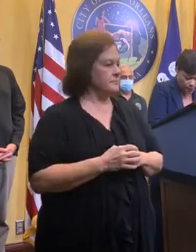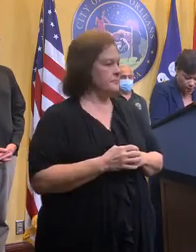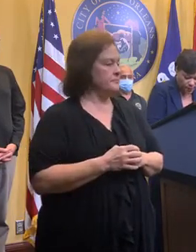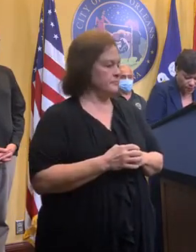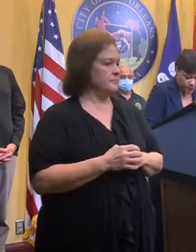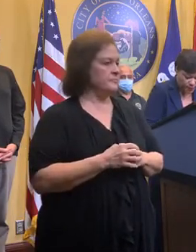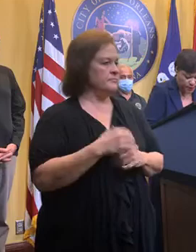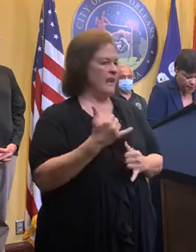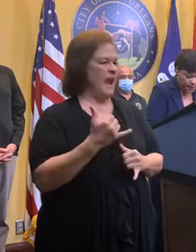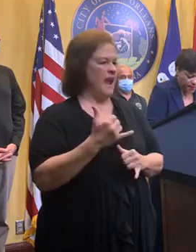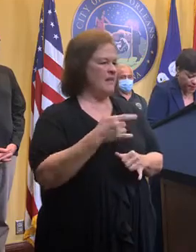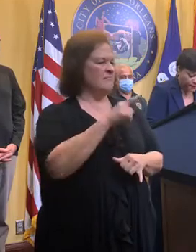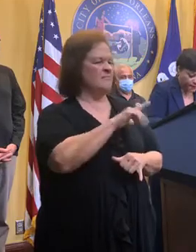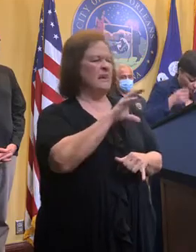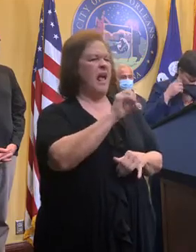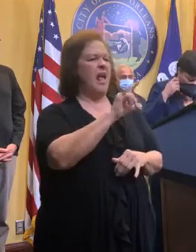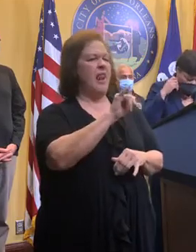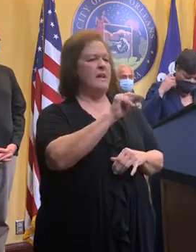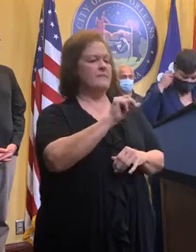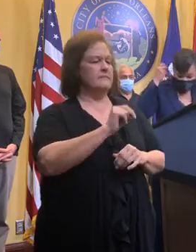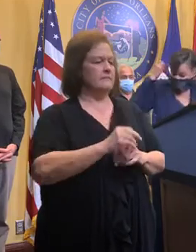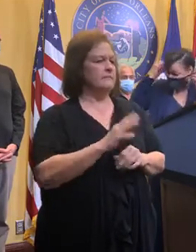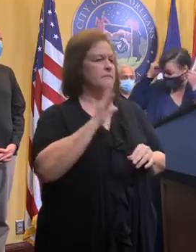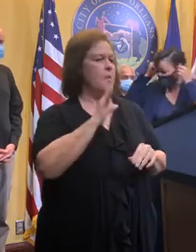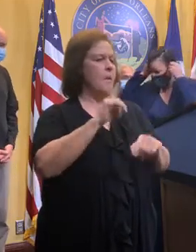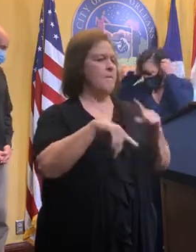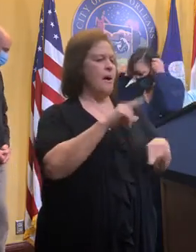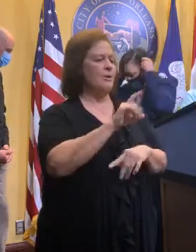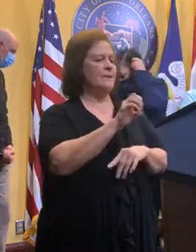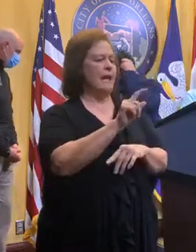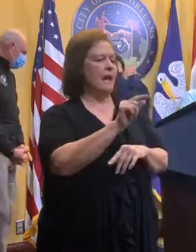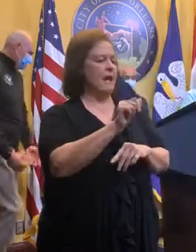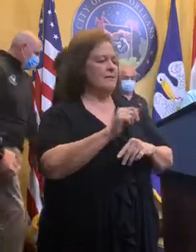Hear from other leaders as it relates to Zeta. Colin.